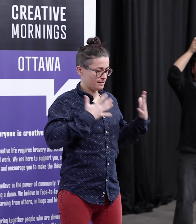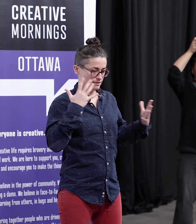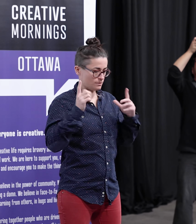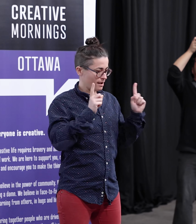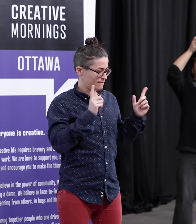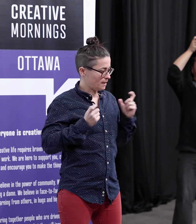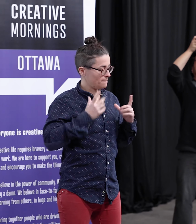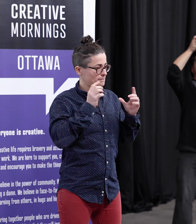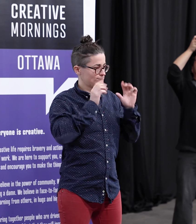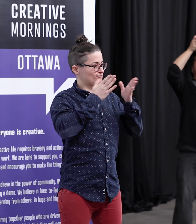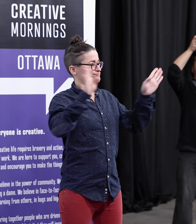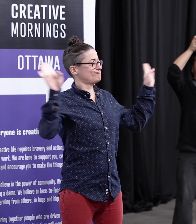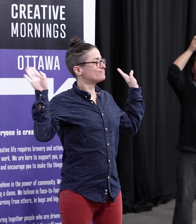of